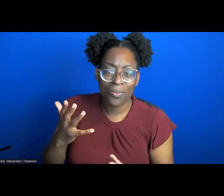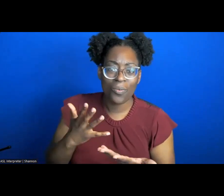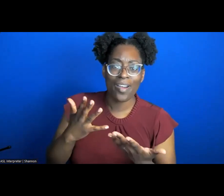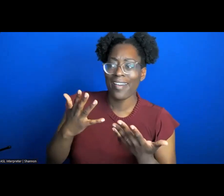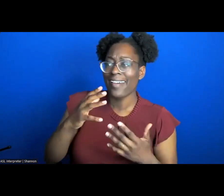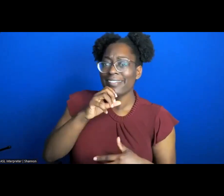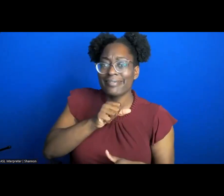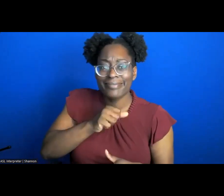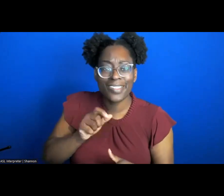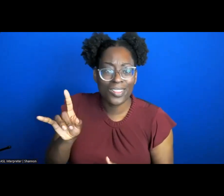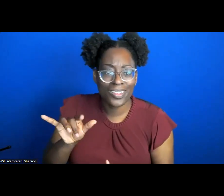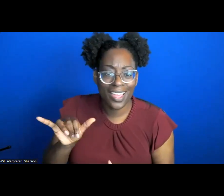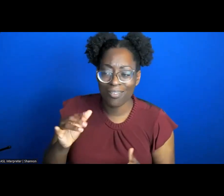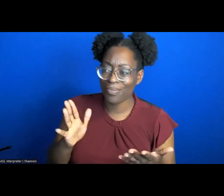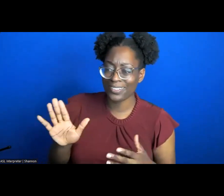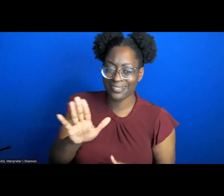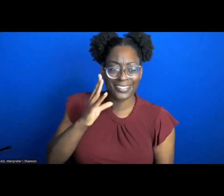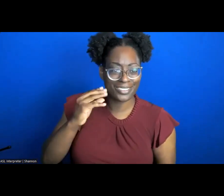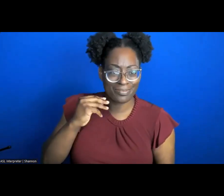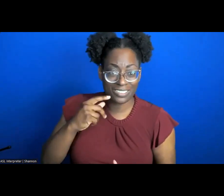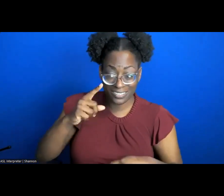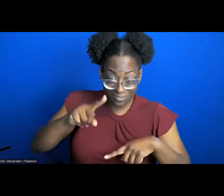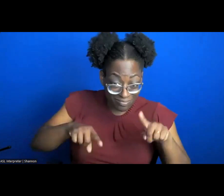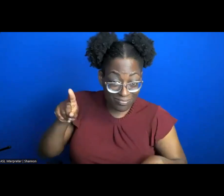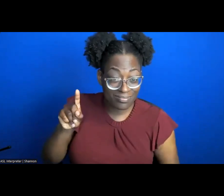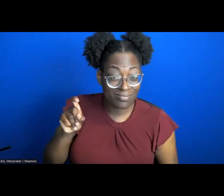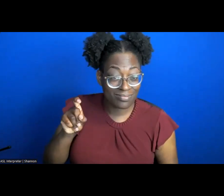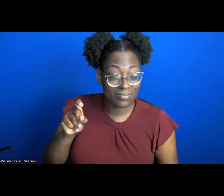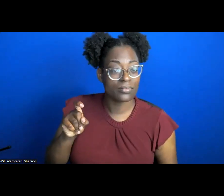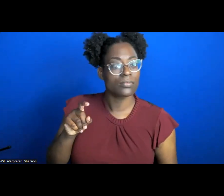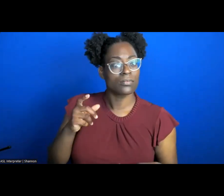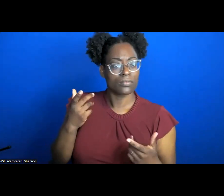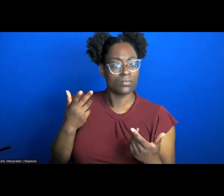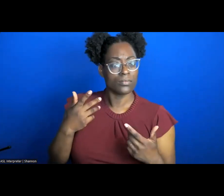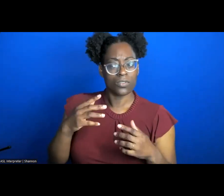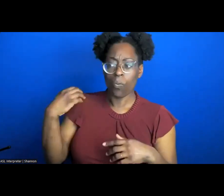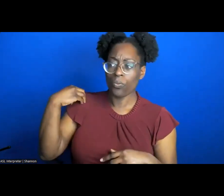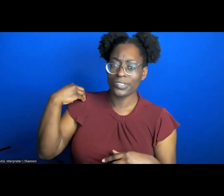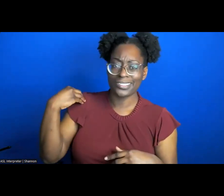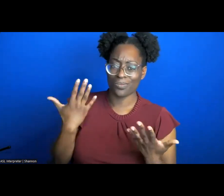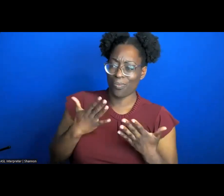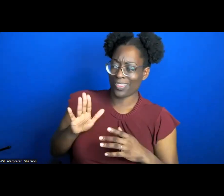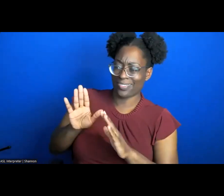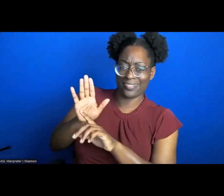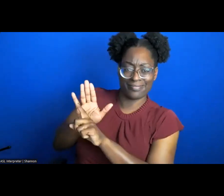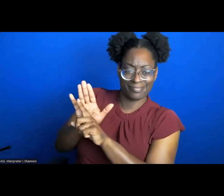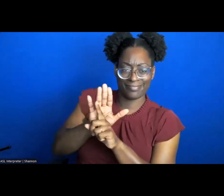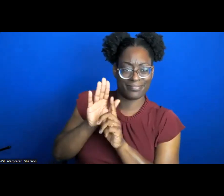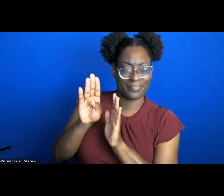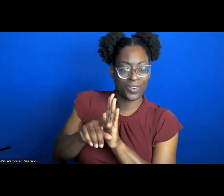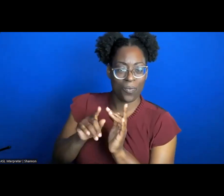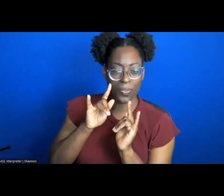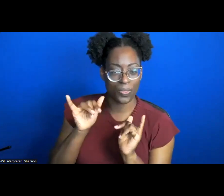experiences. This meant that we had to review our own recruiting, interviewing, hiring, and succession planning practices and